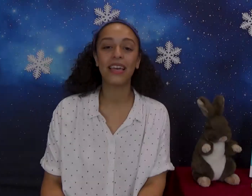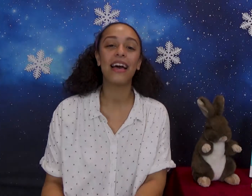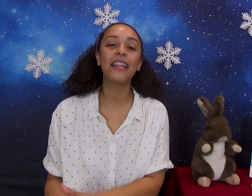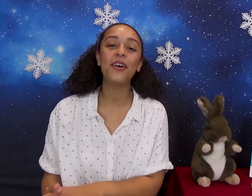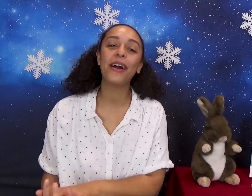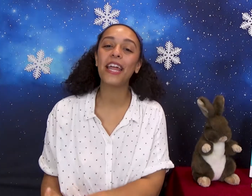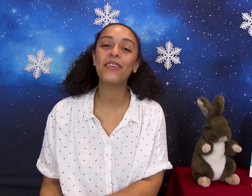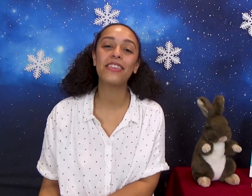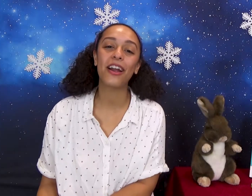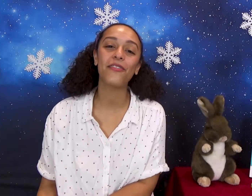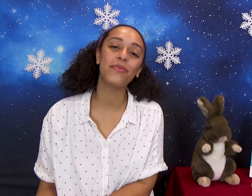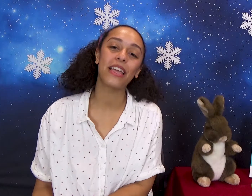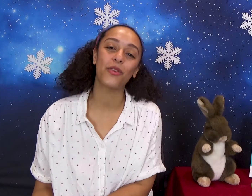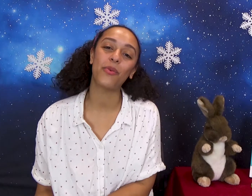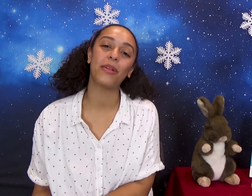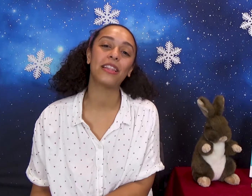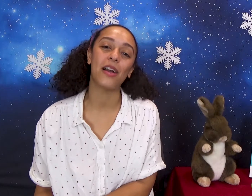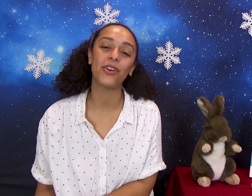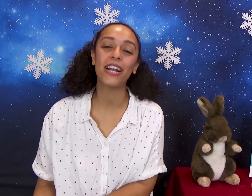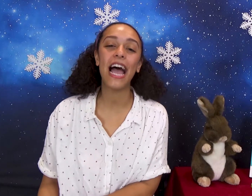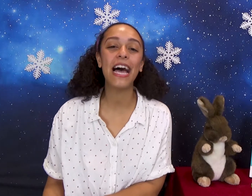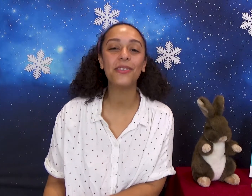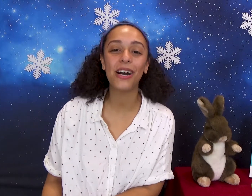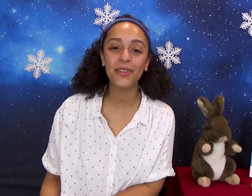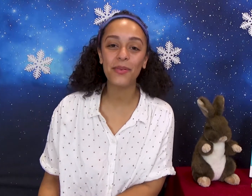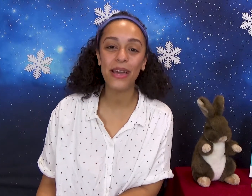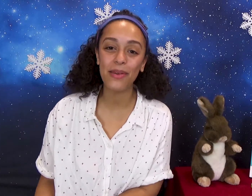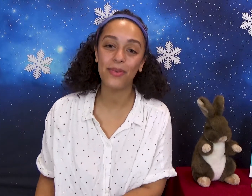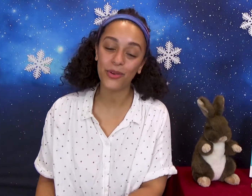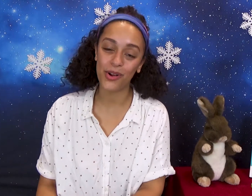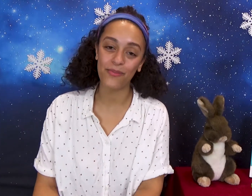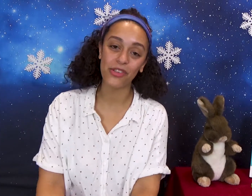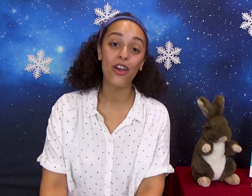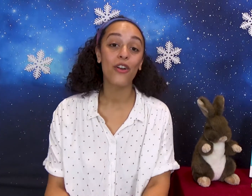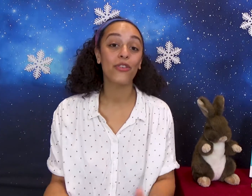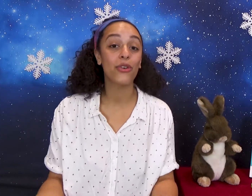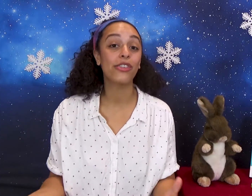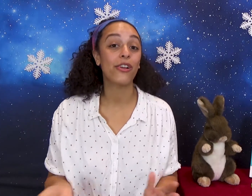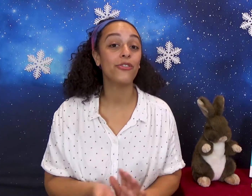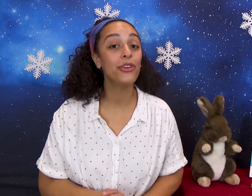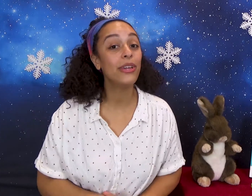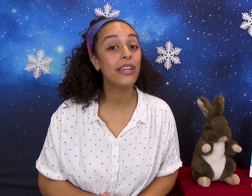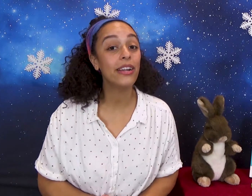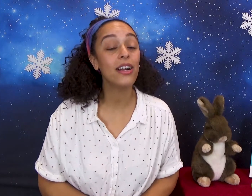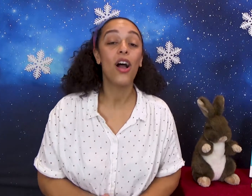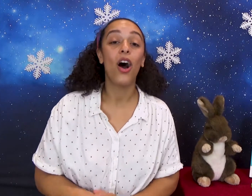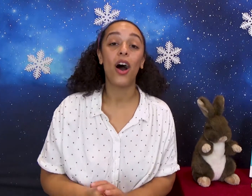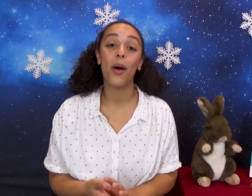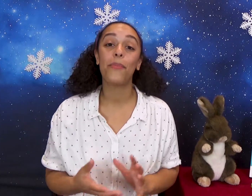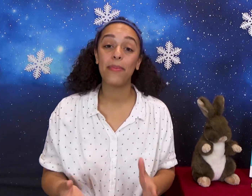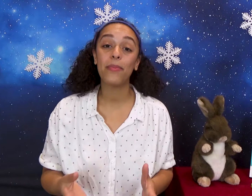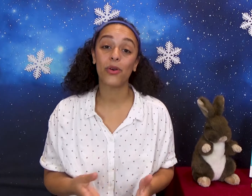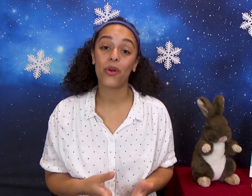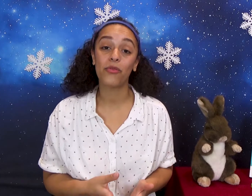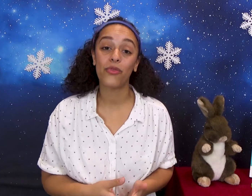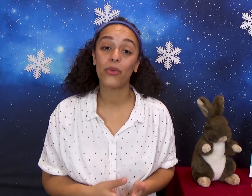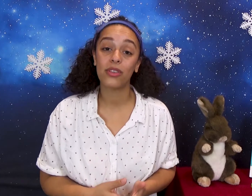Hello, my name is Sarah from St. Louis Public Library and welcome to Baby Bookworms. For those that are new here, Baby Bookworms focuses